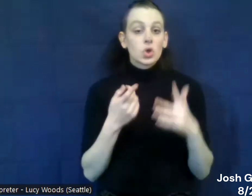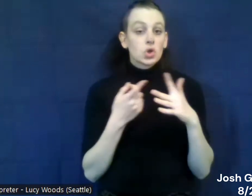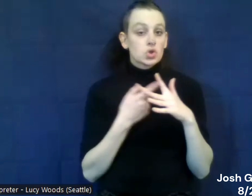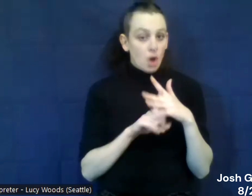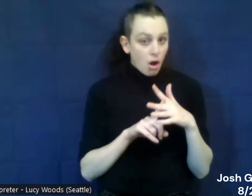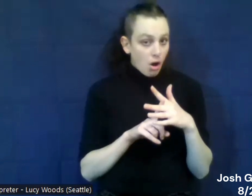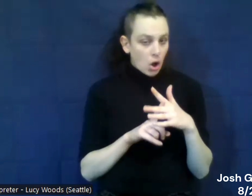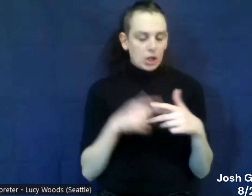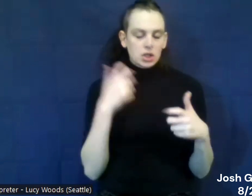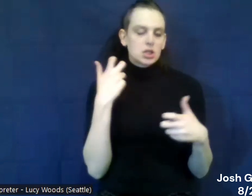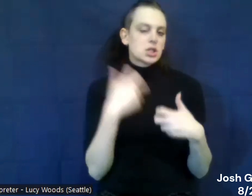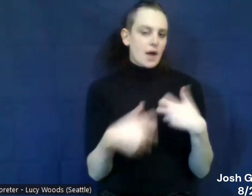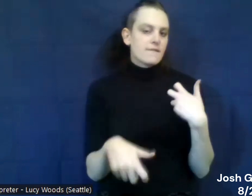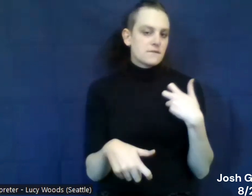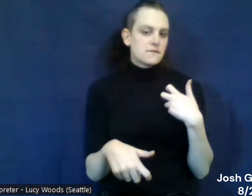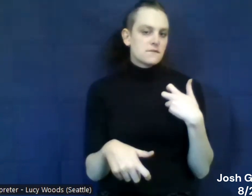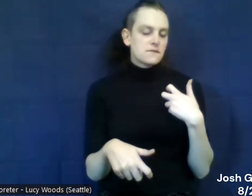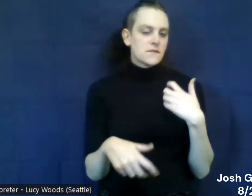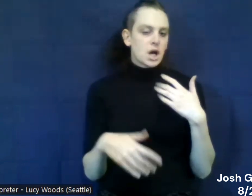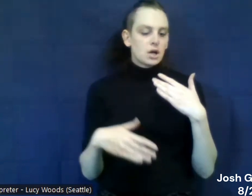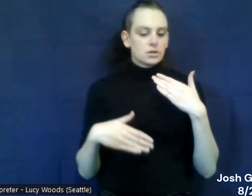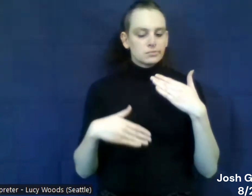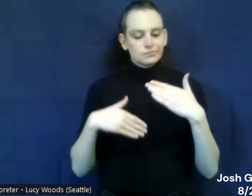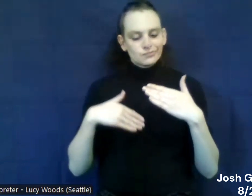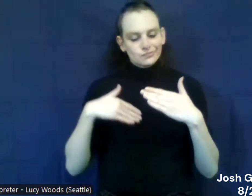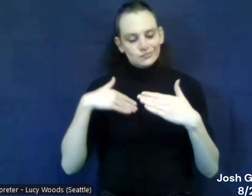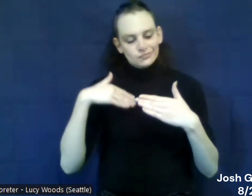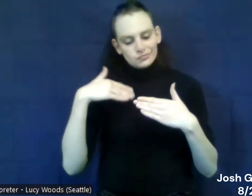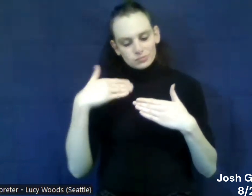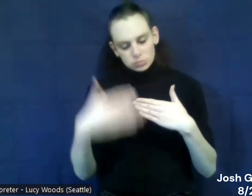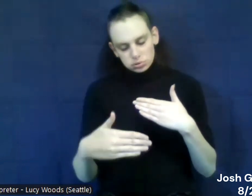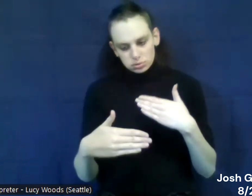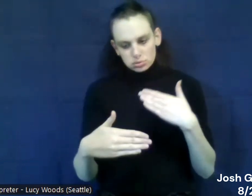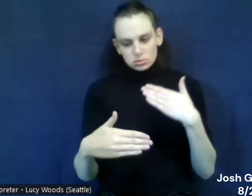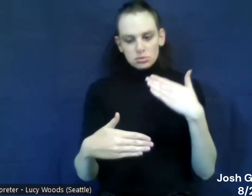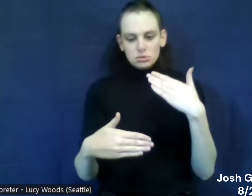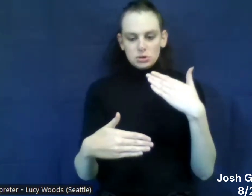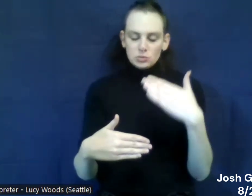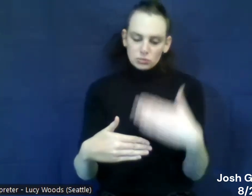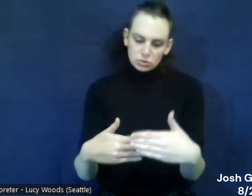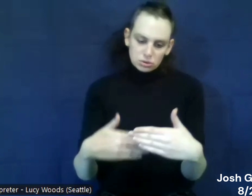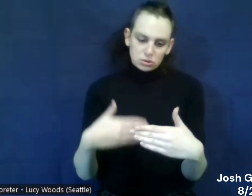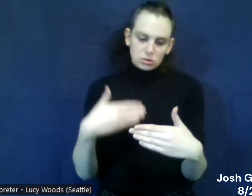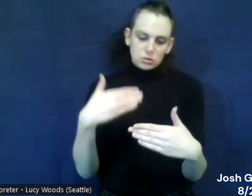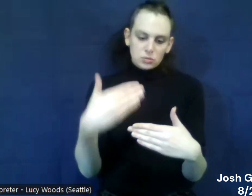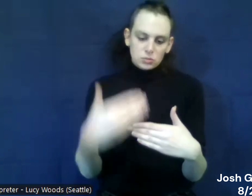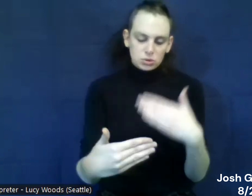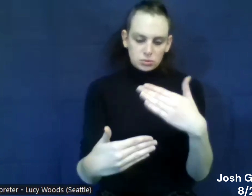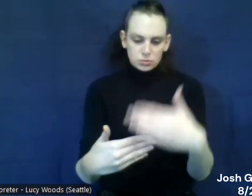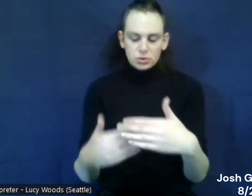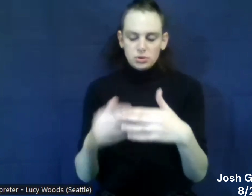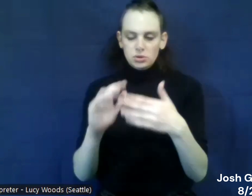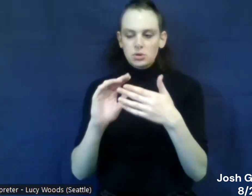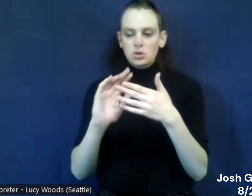difficult, but in time there is sort of habits that form that help